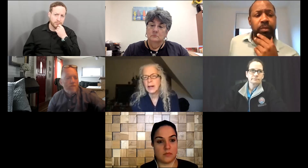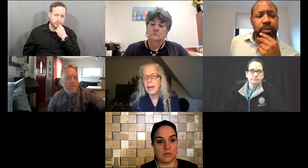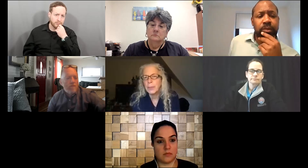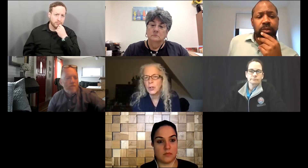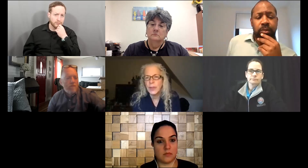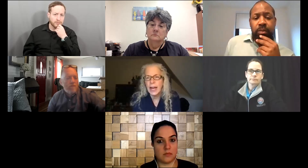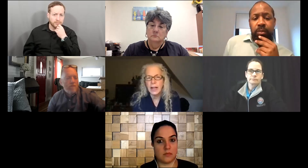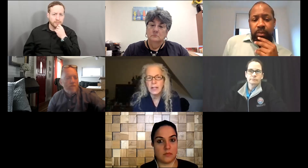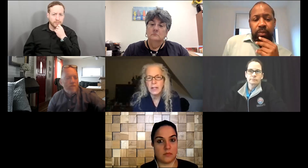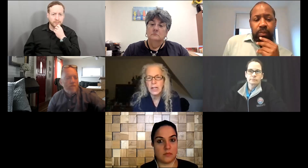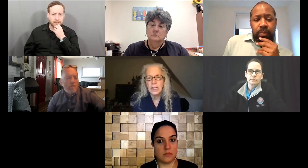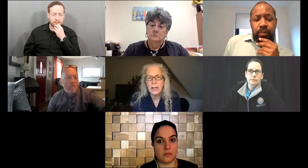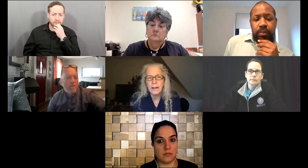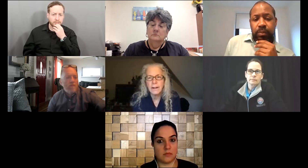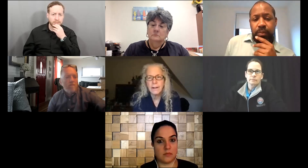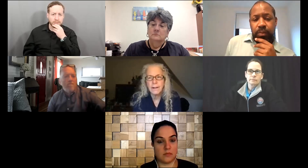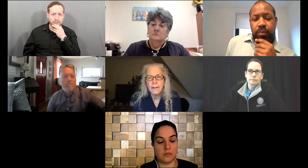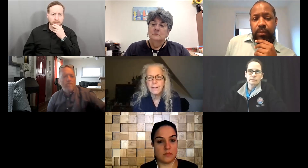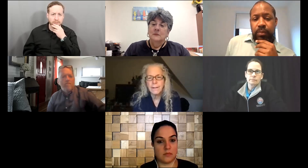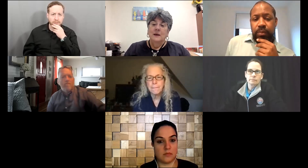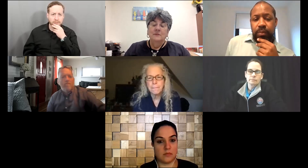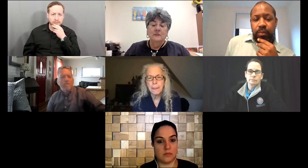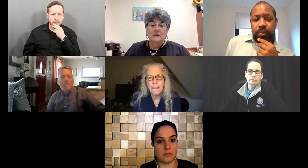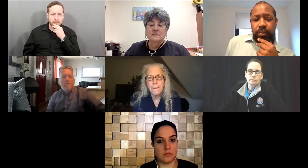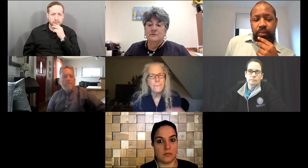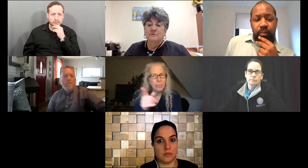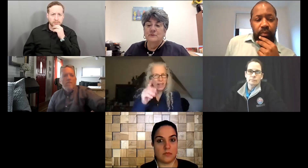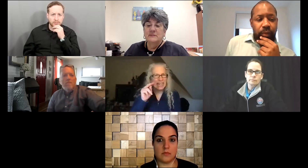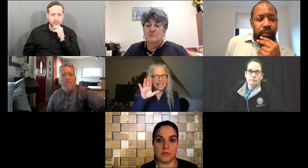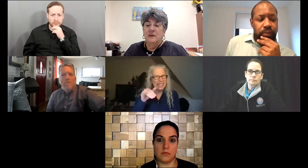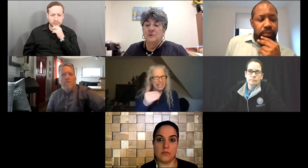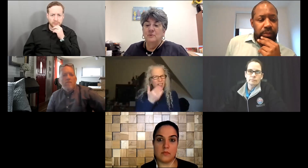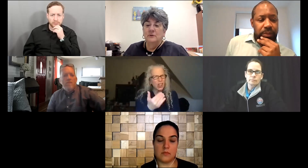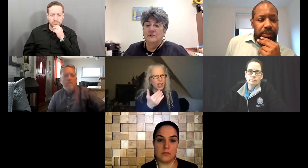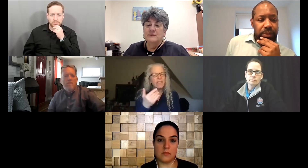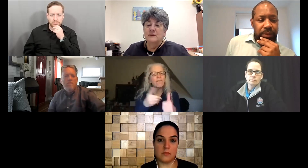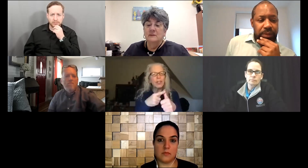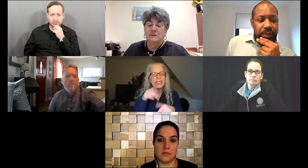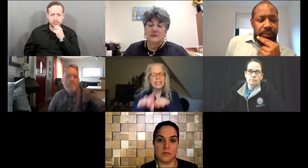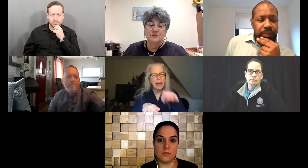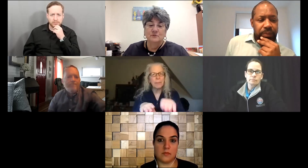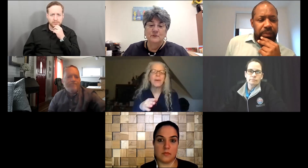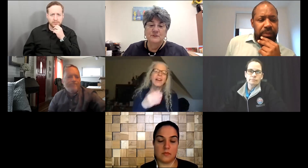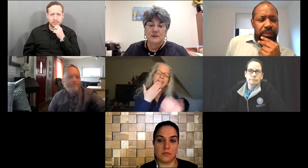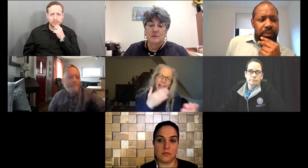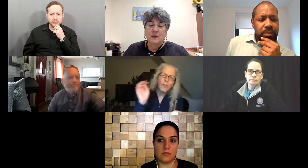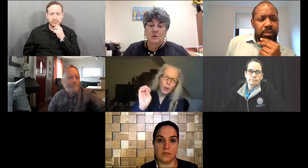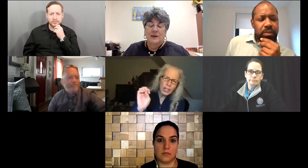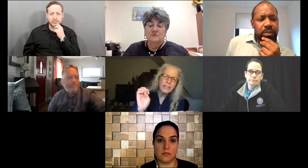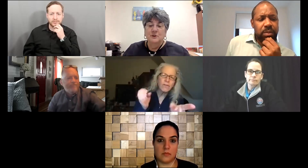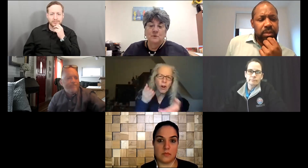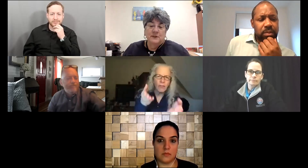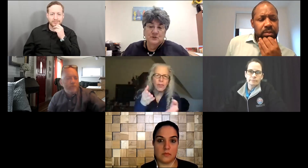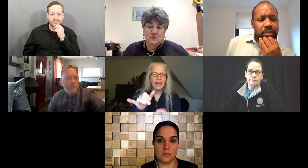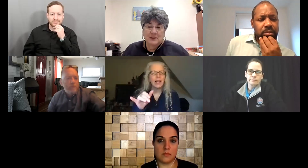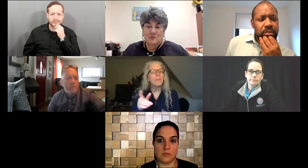on that. I'm happy to do that. Yeah, I think that's a good first step. Thank you, Ernest. I think that's a good first step. We have